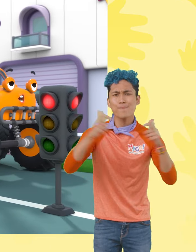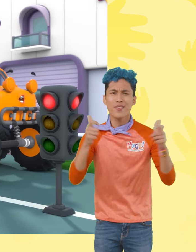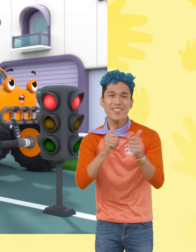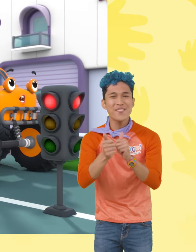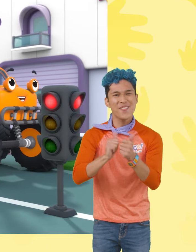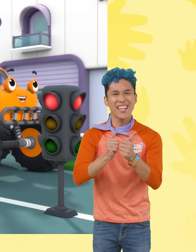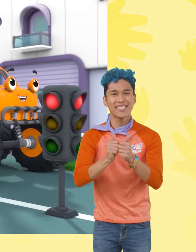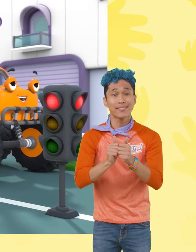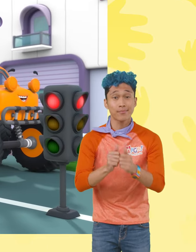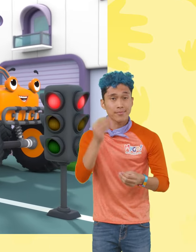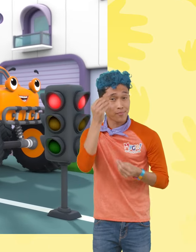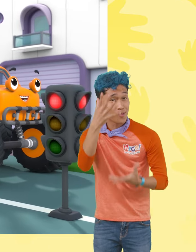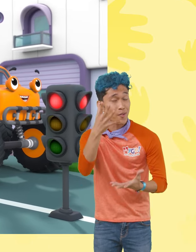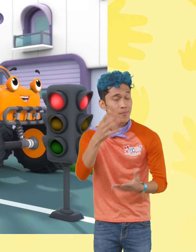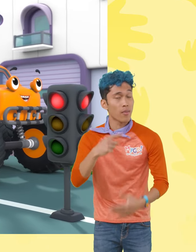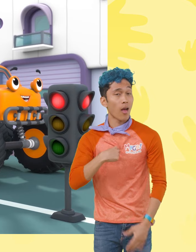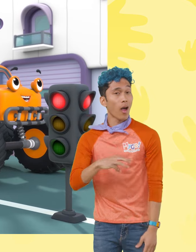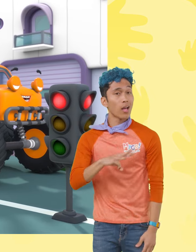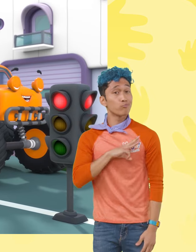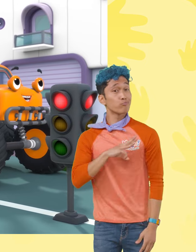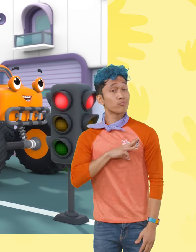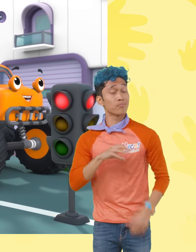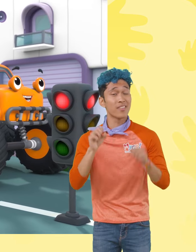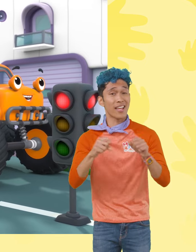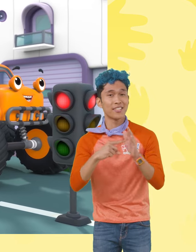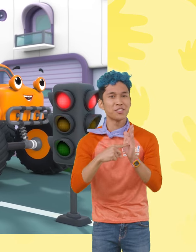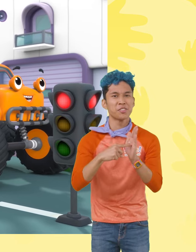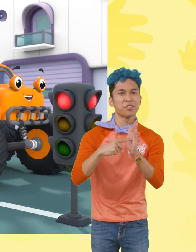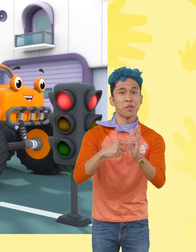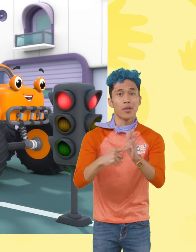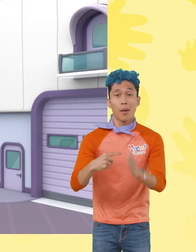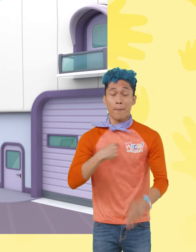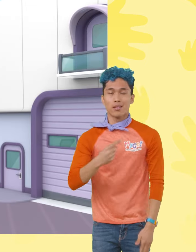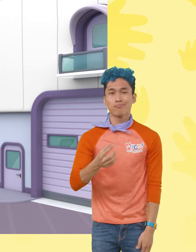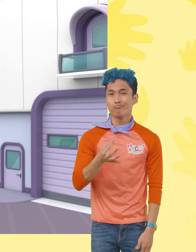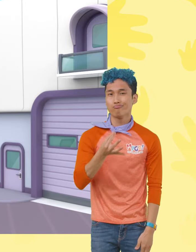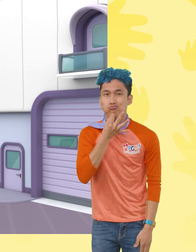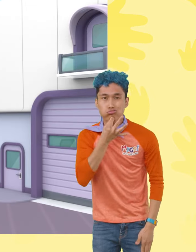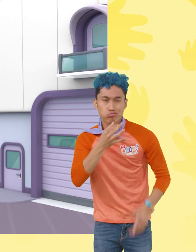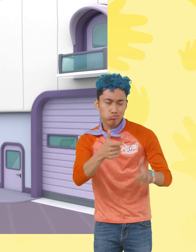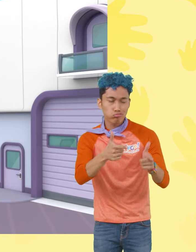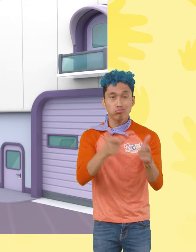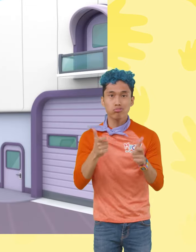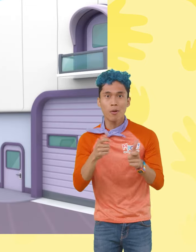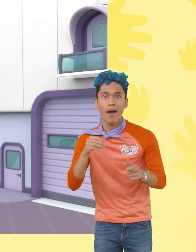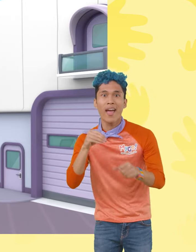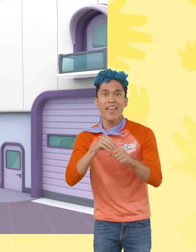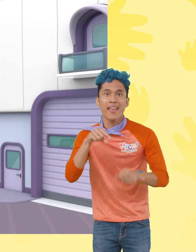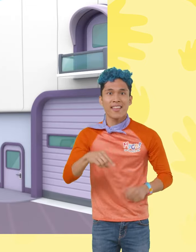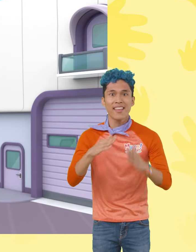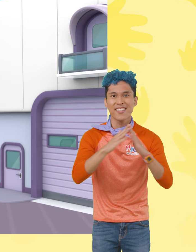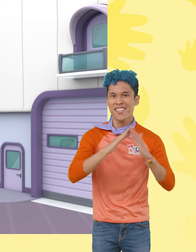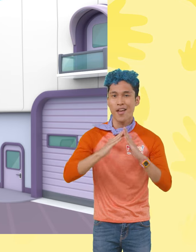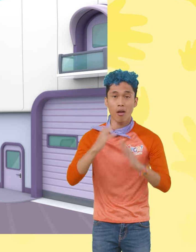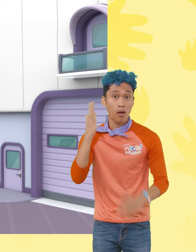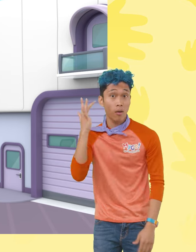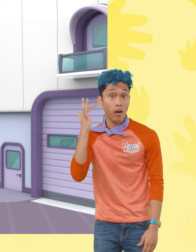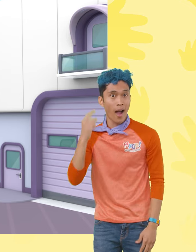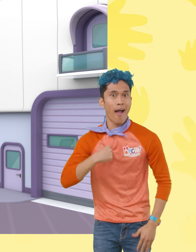Welcome to the big race, where I, Wilbur D. Weasel, will prove I'm the fastest mechanic in